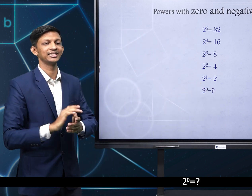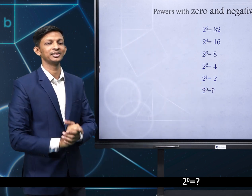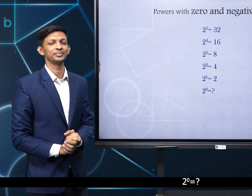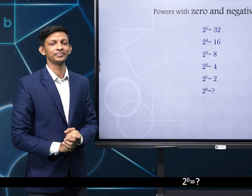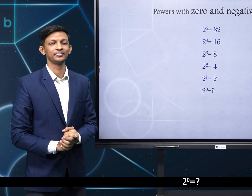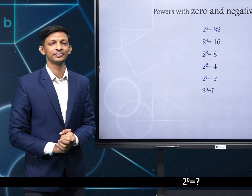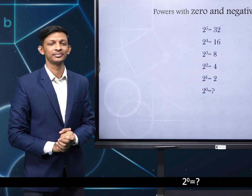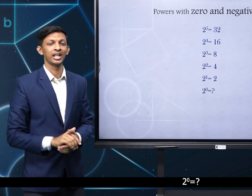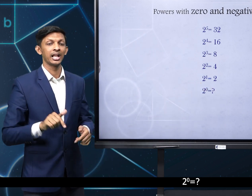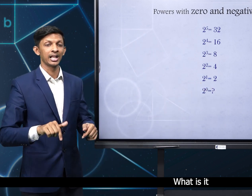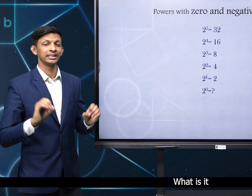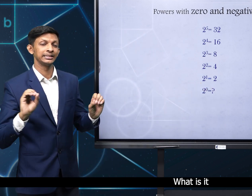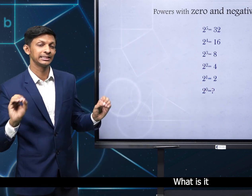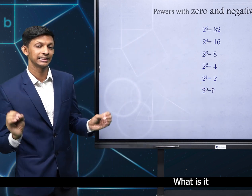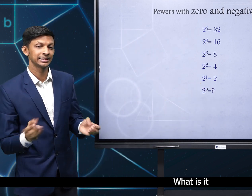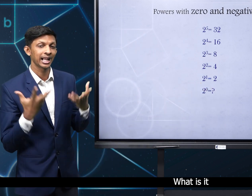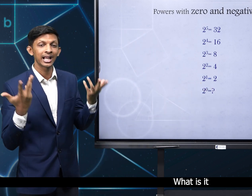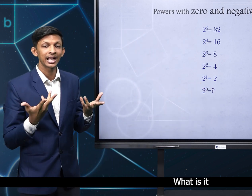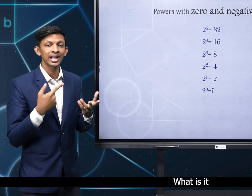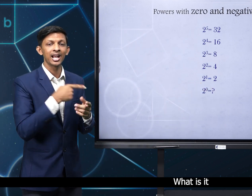the power of 0, what is it?